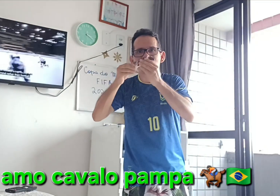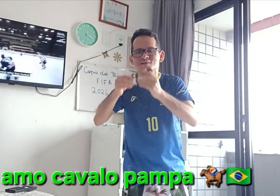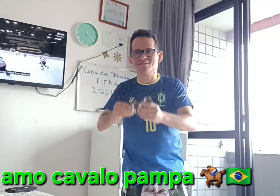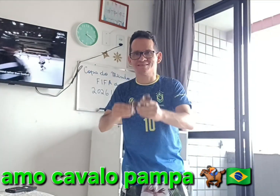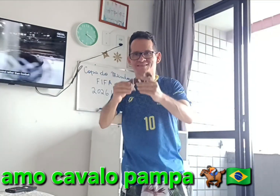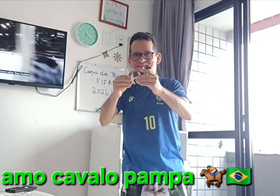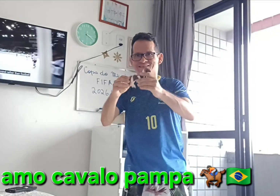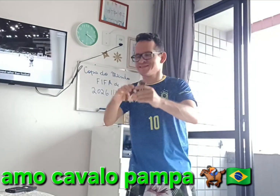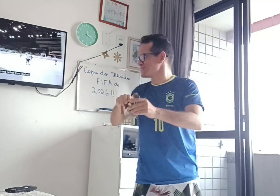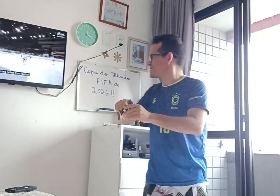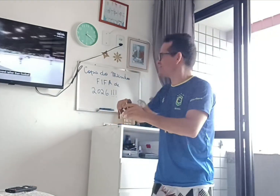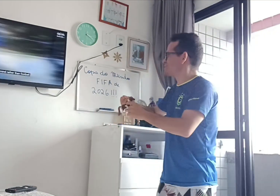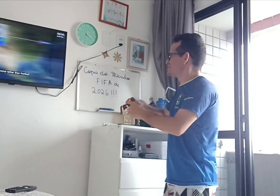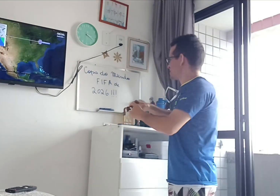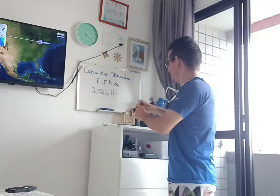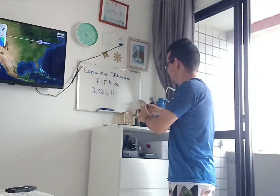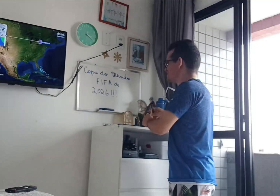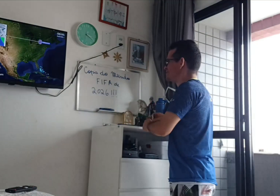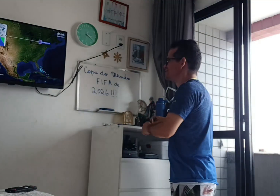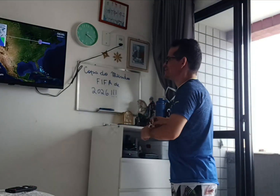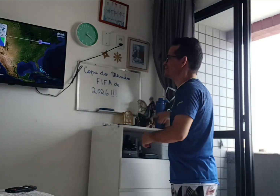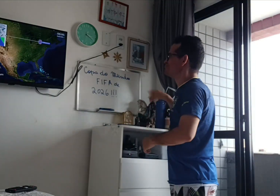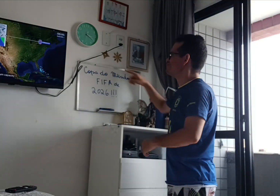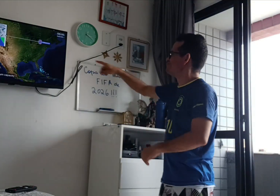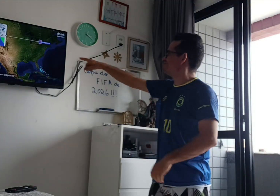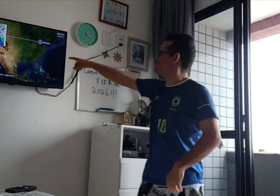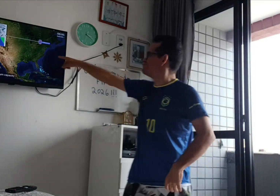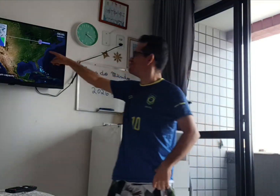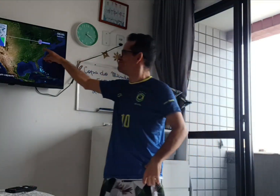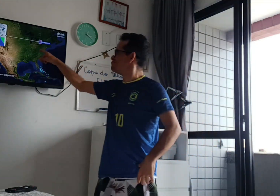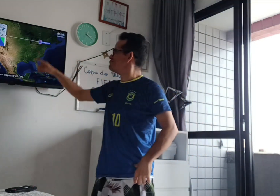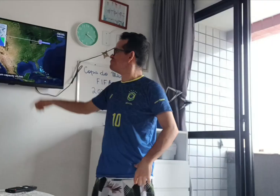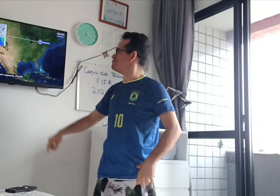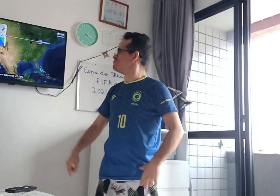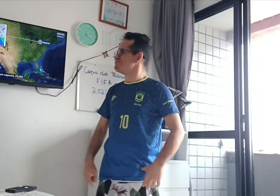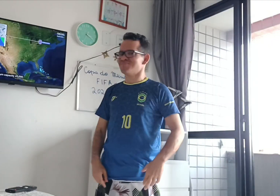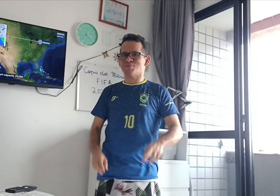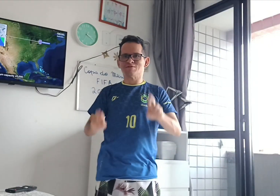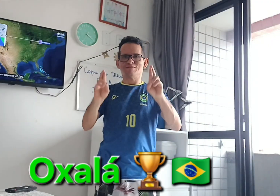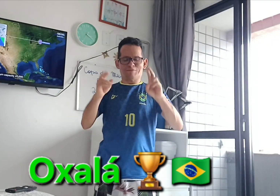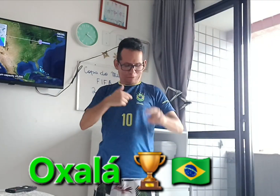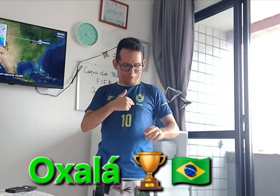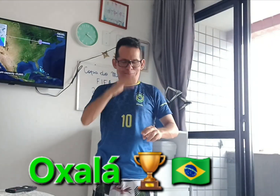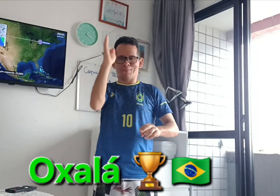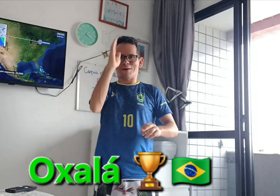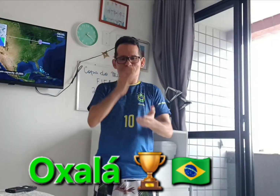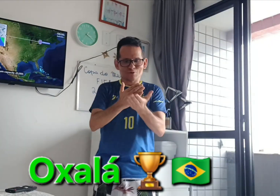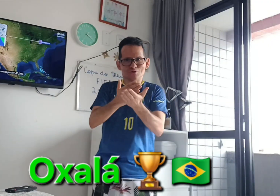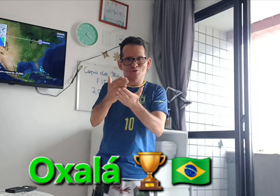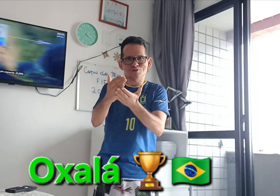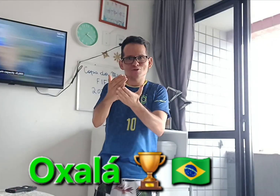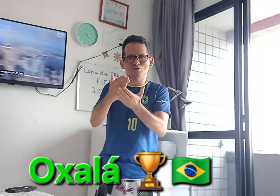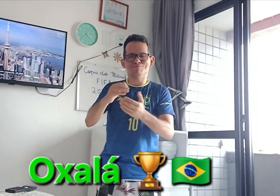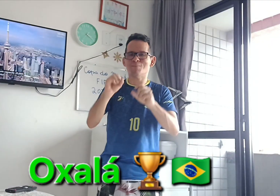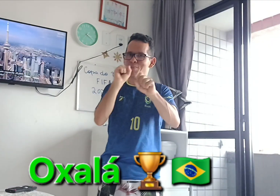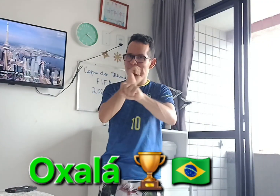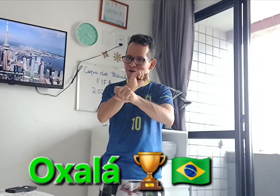football. Toronto Stadium, capacity 45,000. Toronto. Toronto is